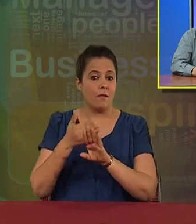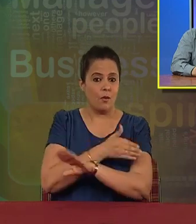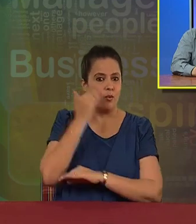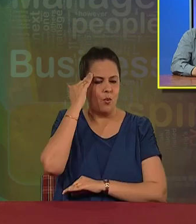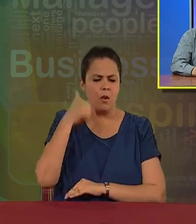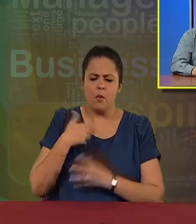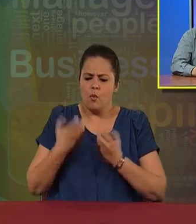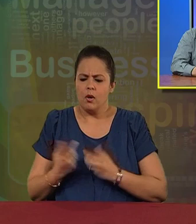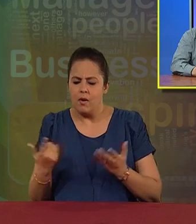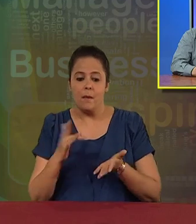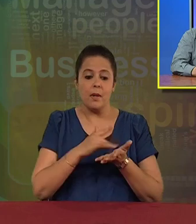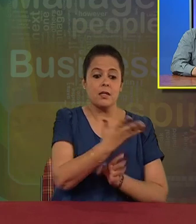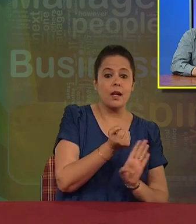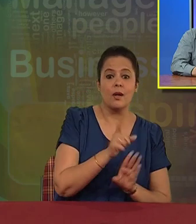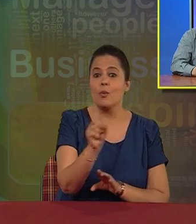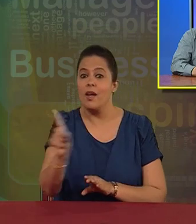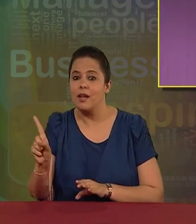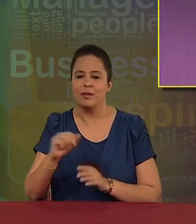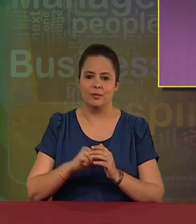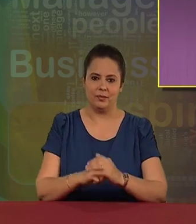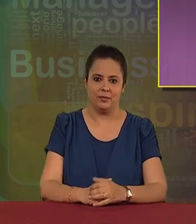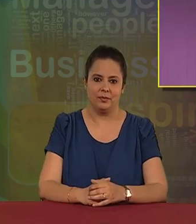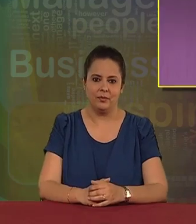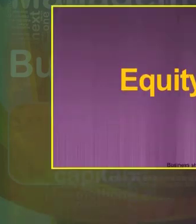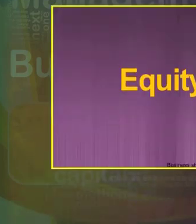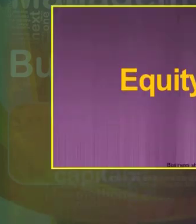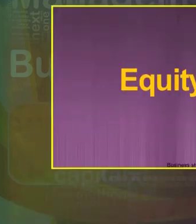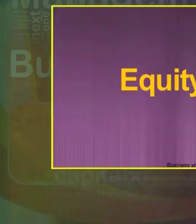required and from where they can get these things.